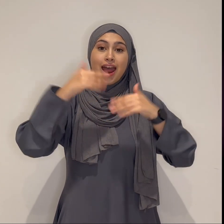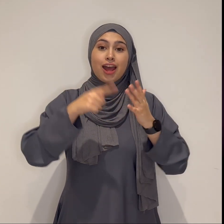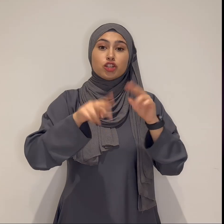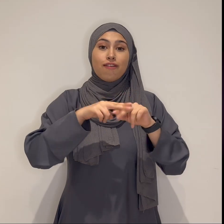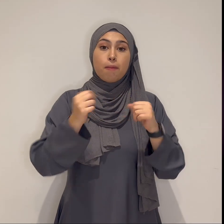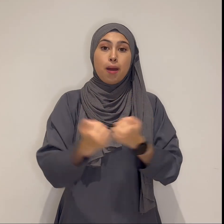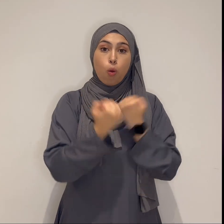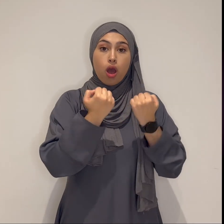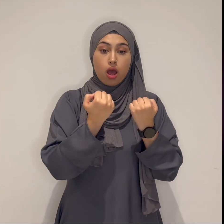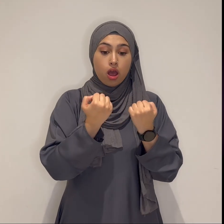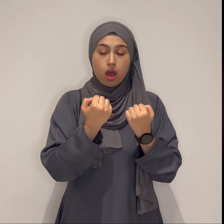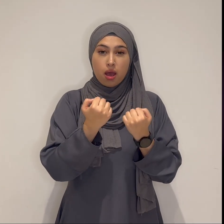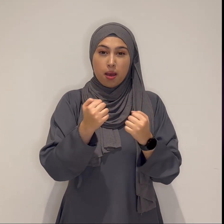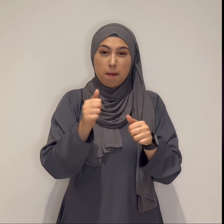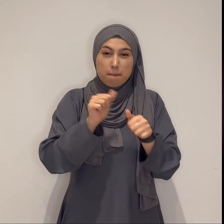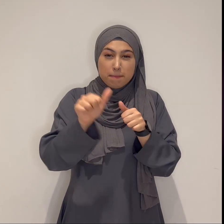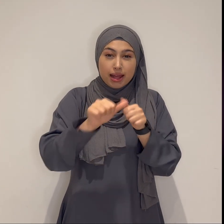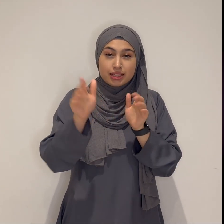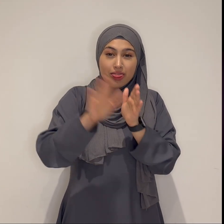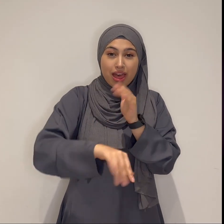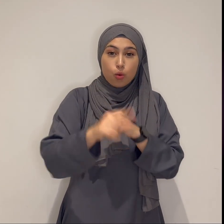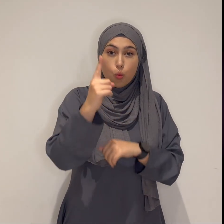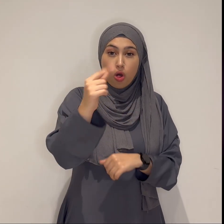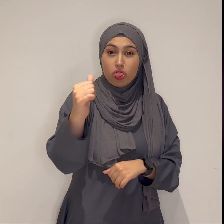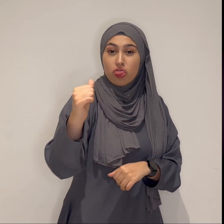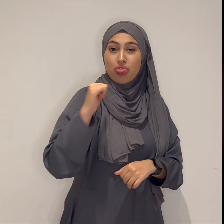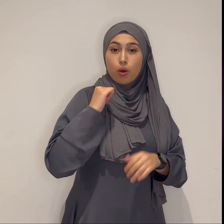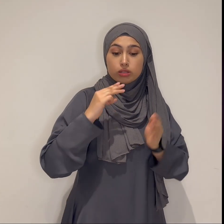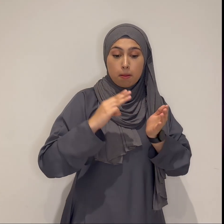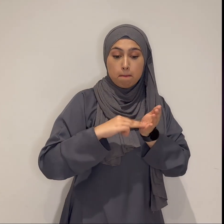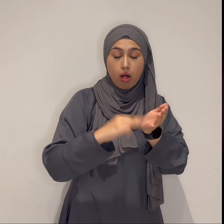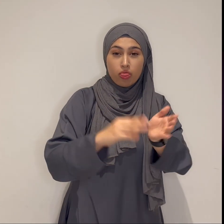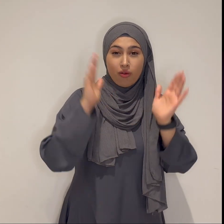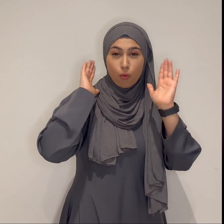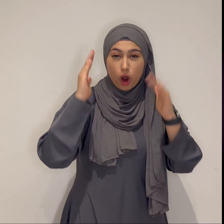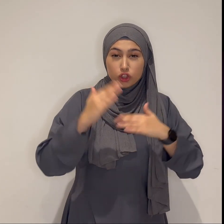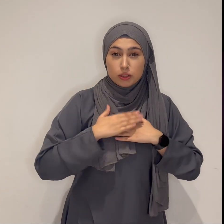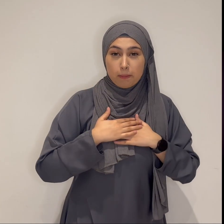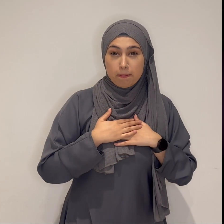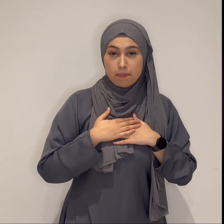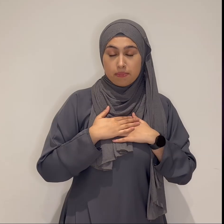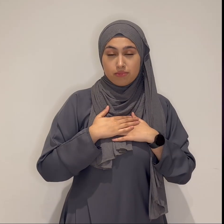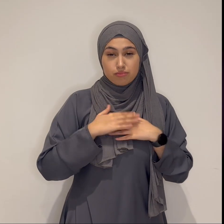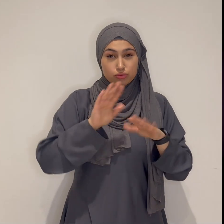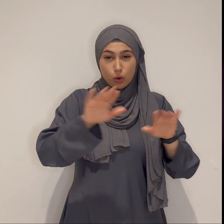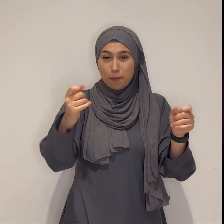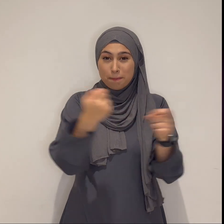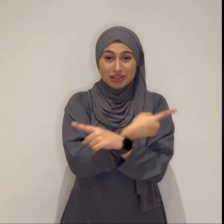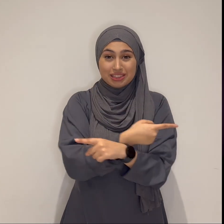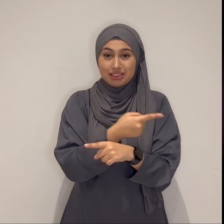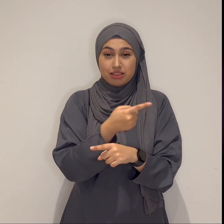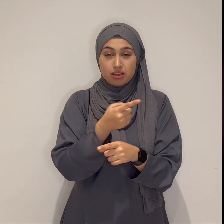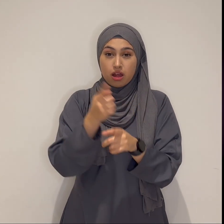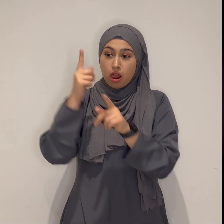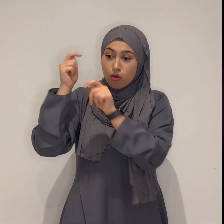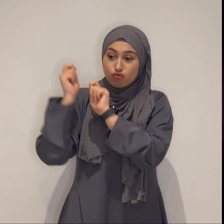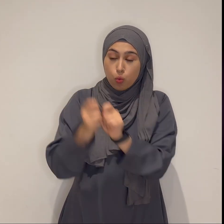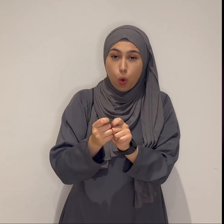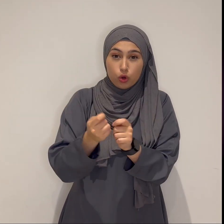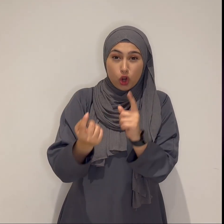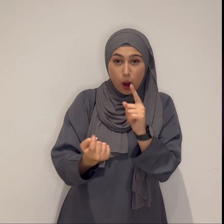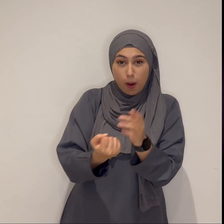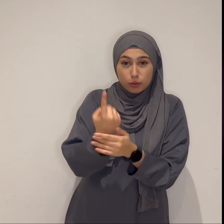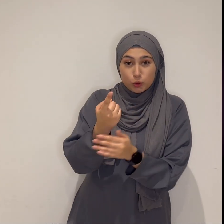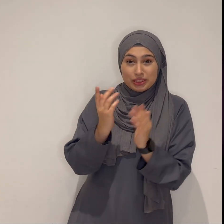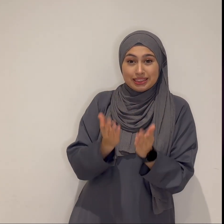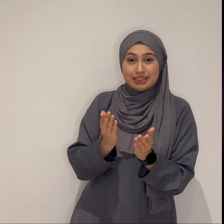what? It is better than 1,000 months of worship. And not miss on the reward that Allah subhanahu wa ta'ala